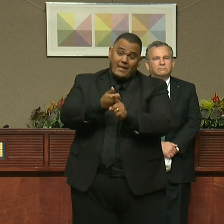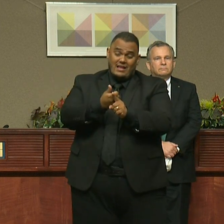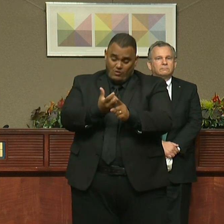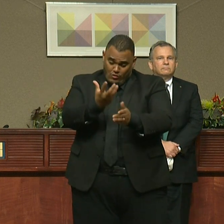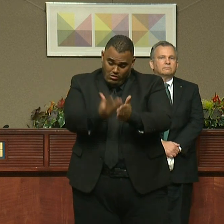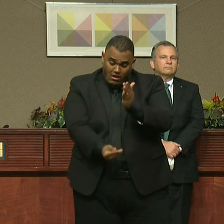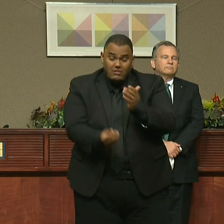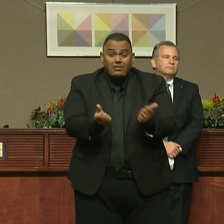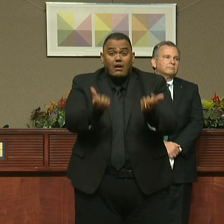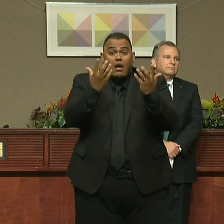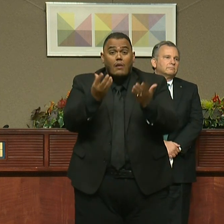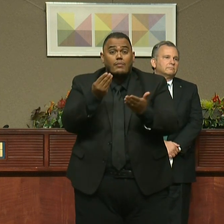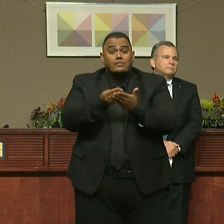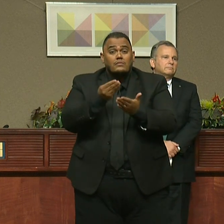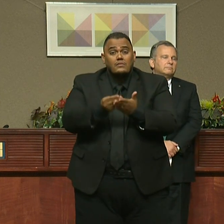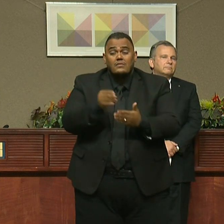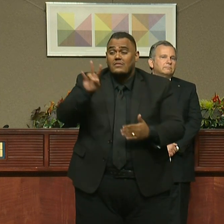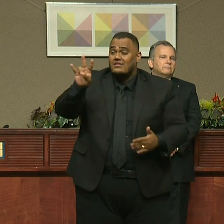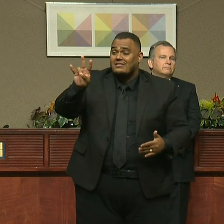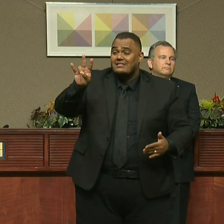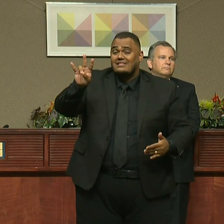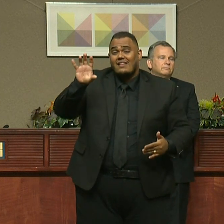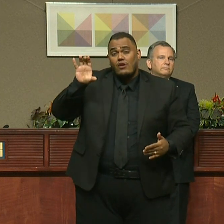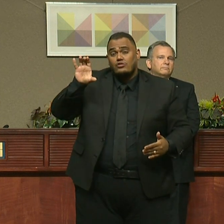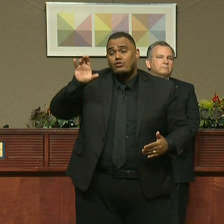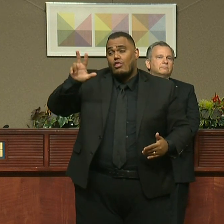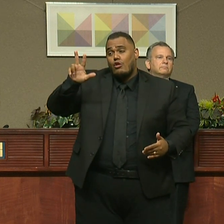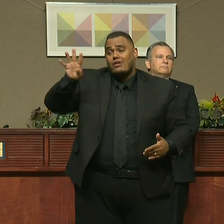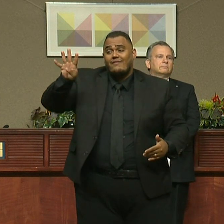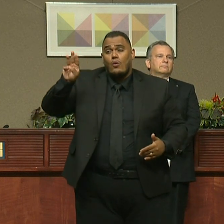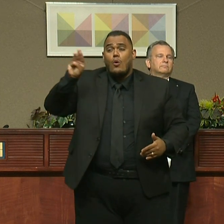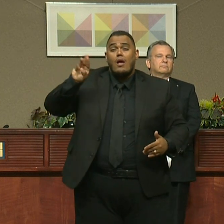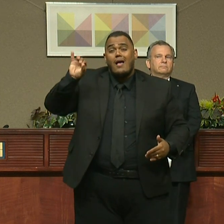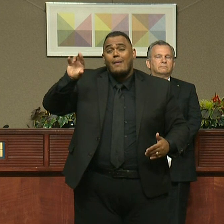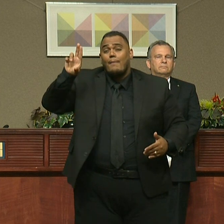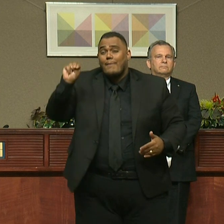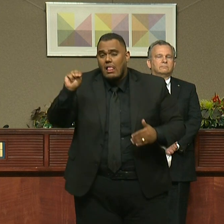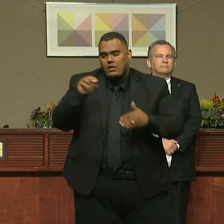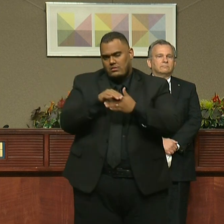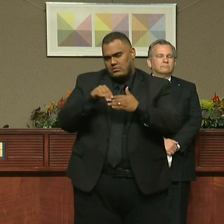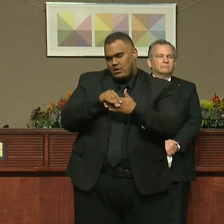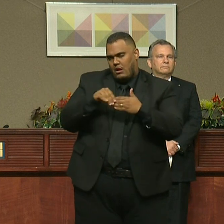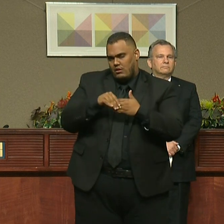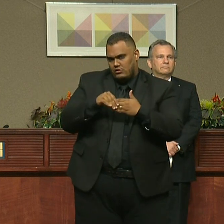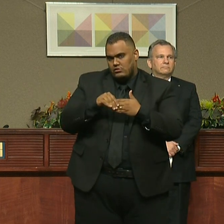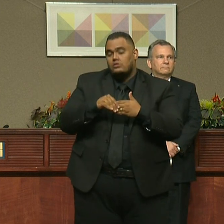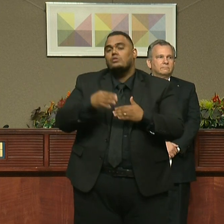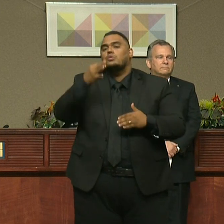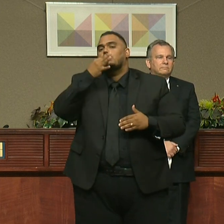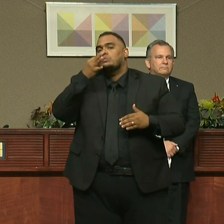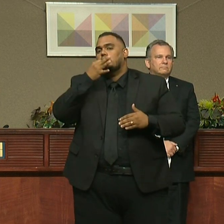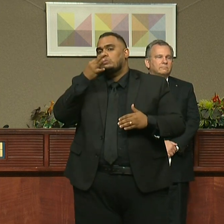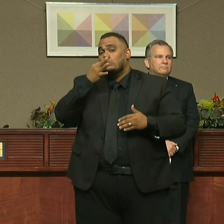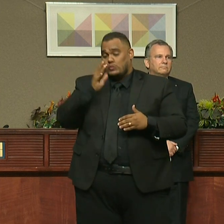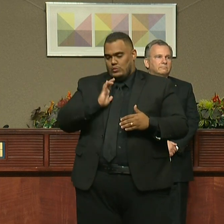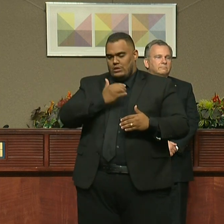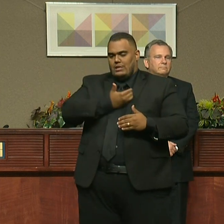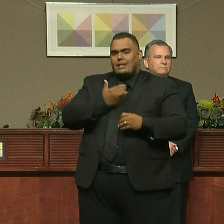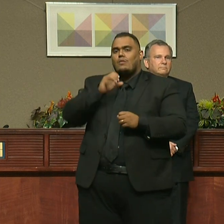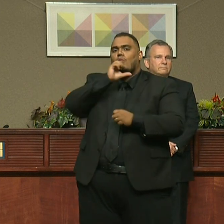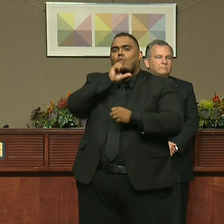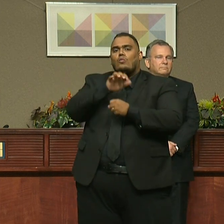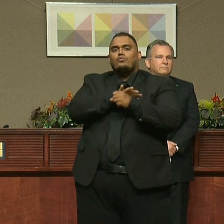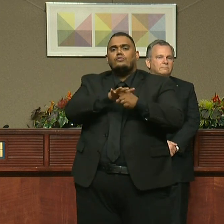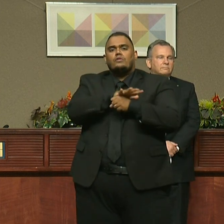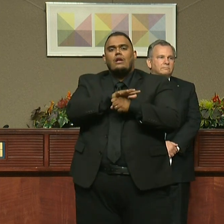million. In just a few moments, you're going to hear from Comptroller Dyer, who will talk about the declining